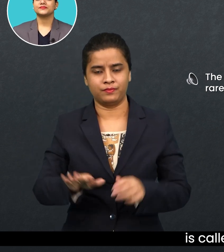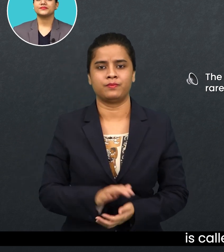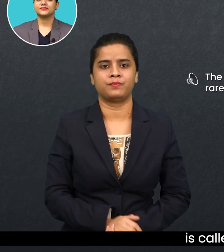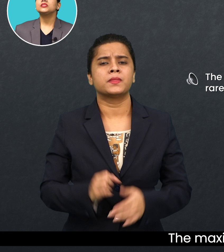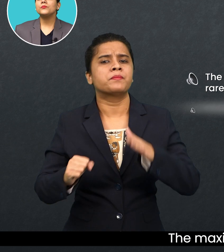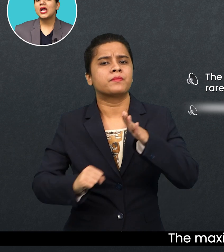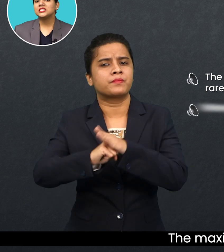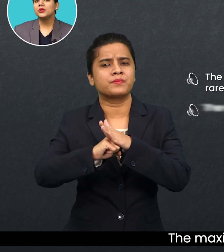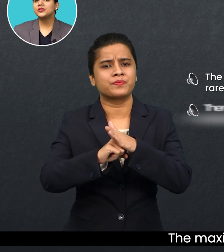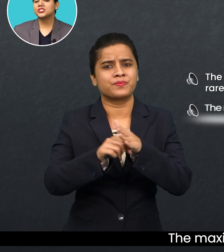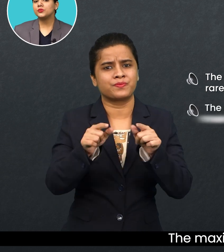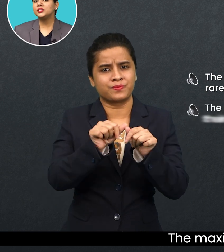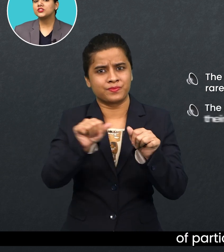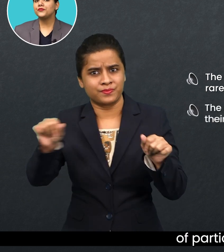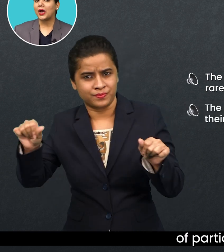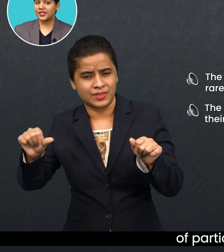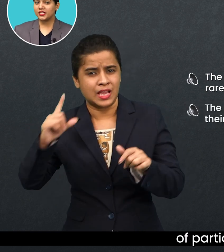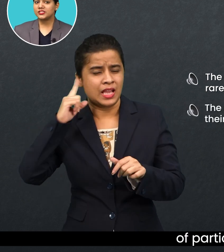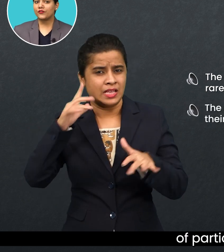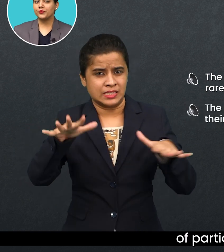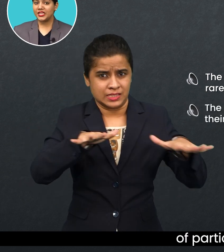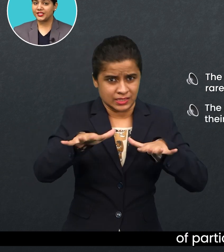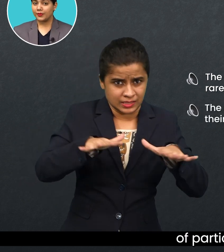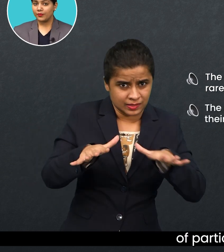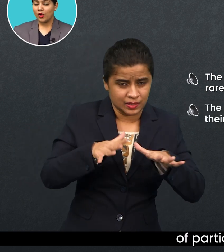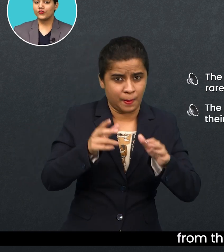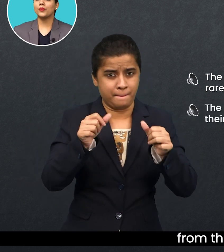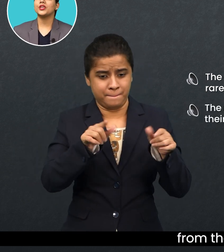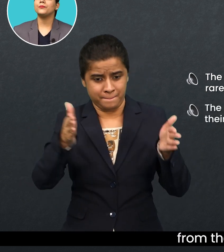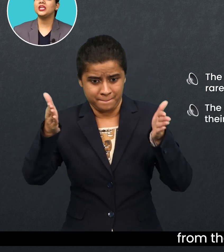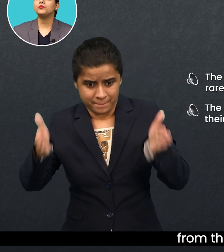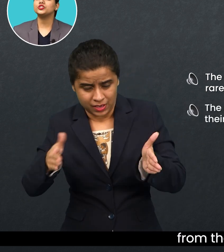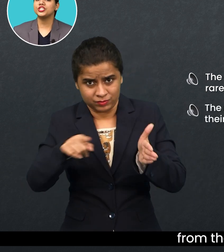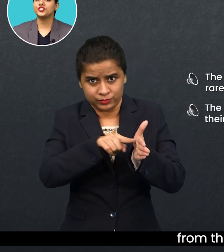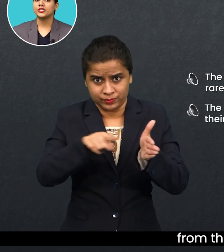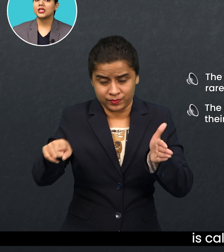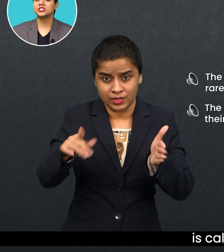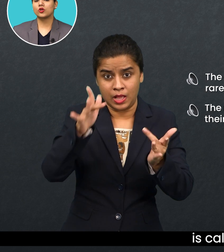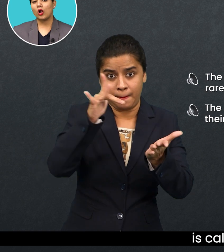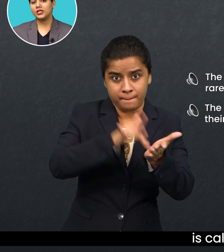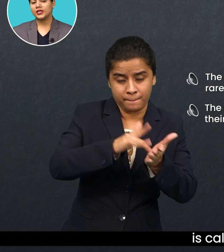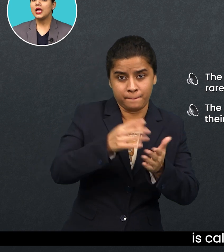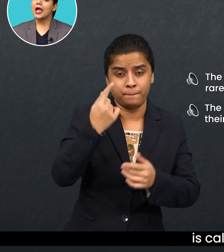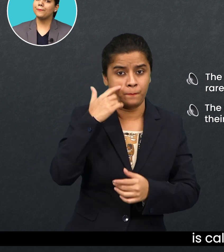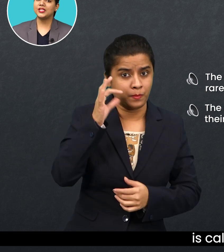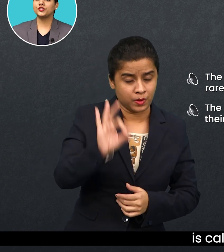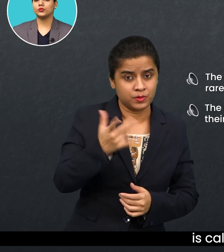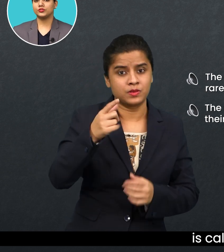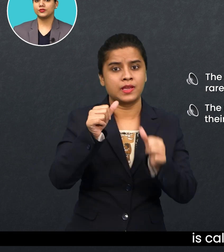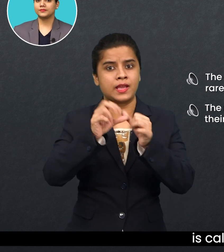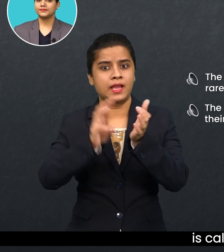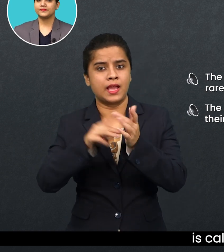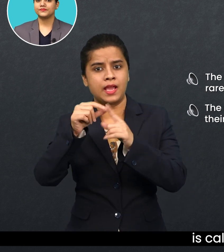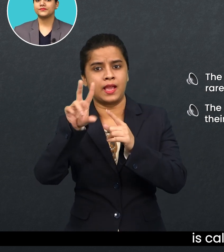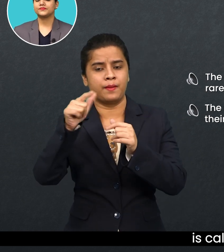The maximum disturbance of particles of medium from their mean position is called amplitude.